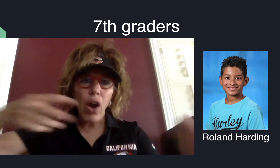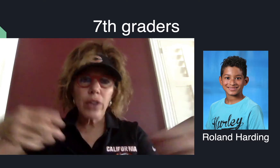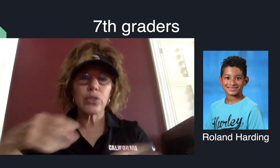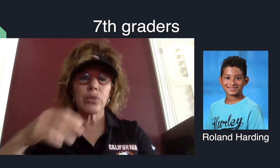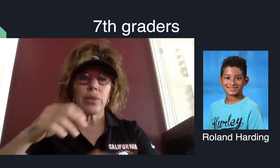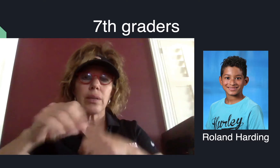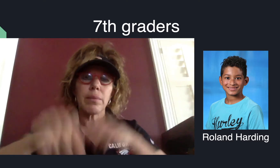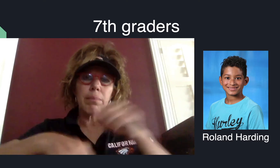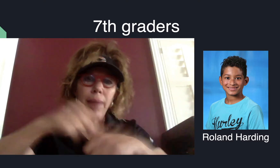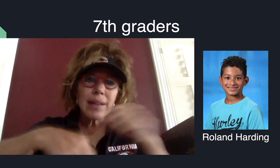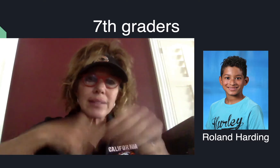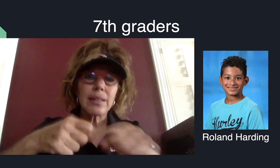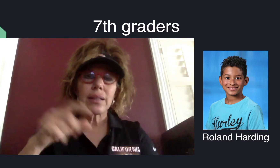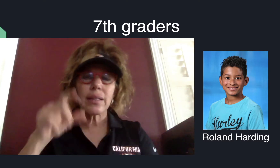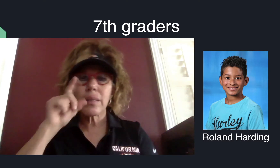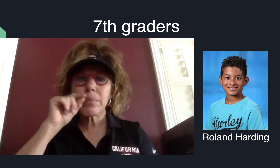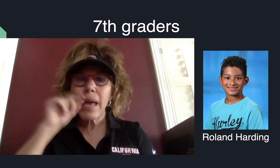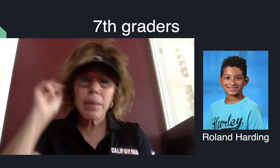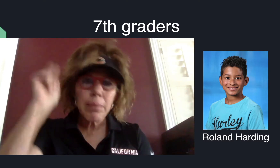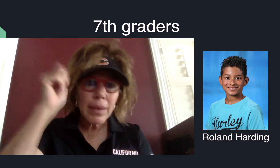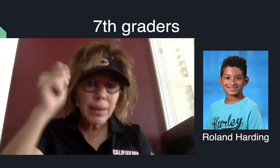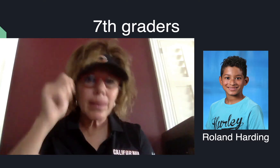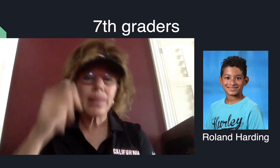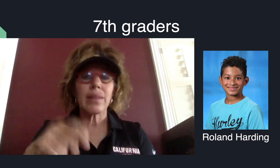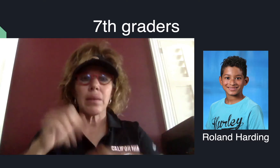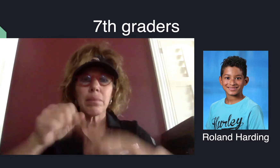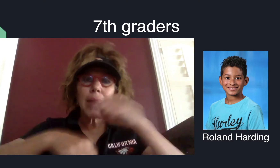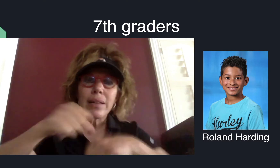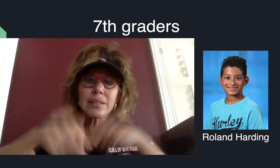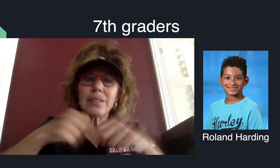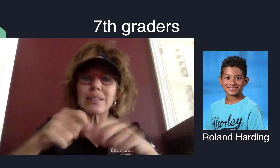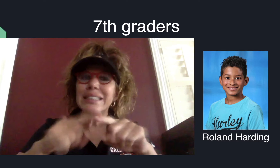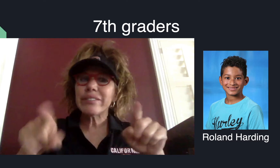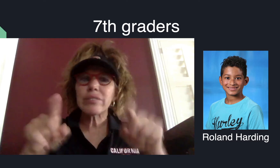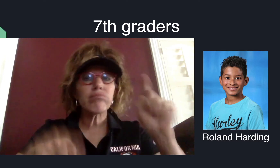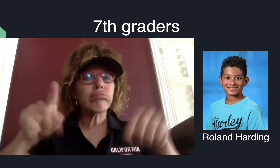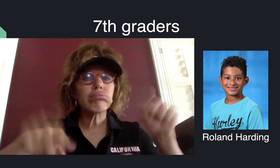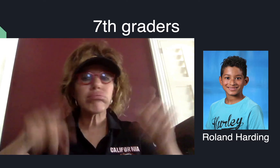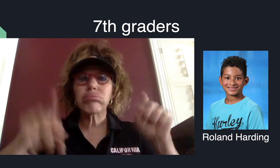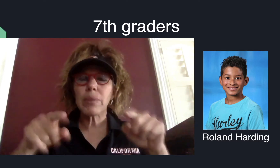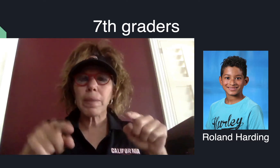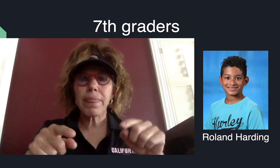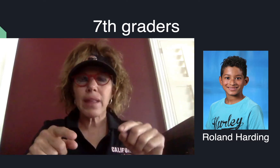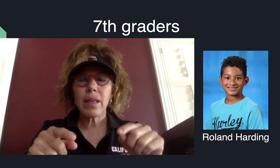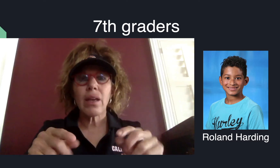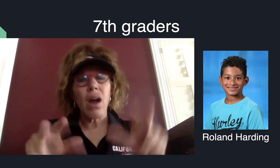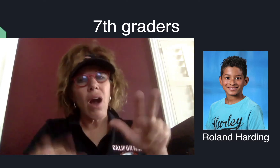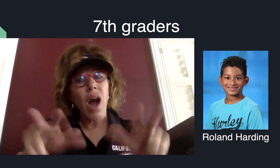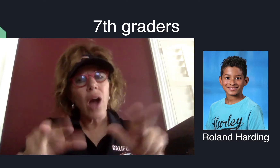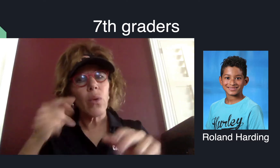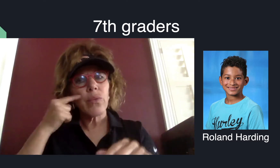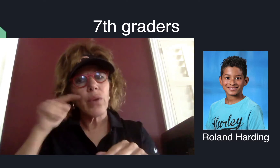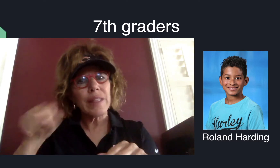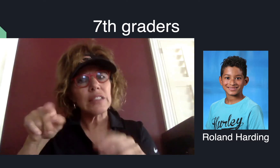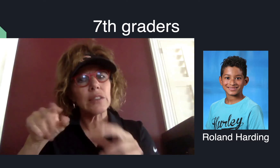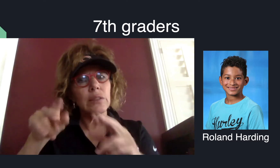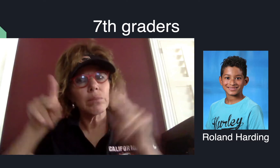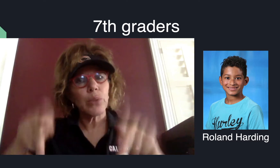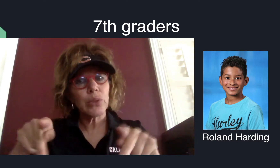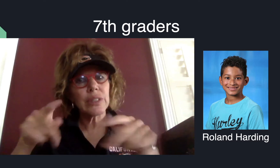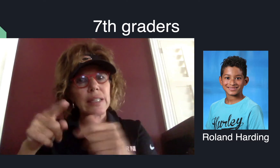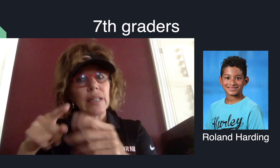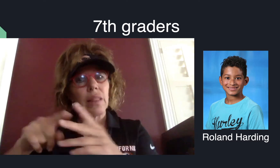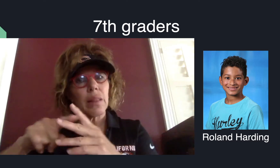tennis, golf, archery, bicycle riding, badminton, bikes, whatever it is.